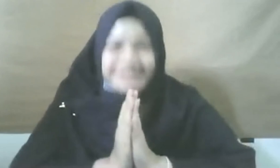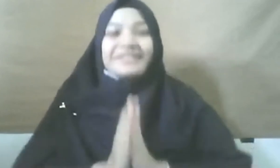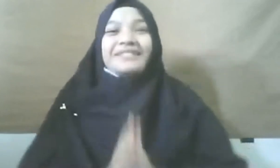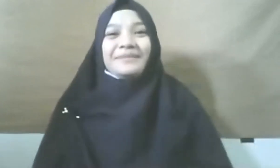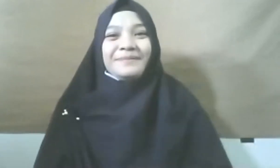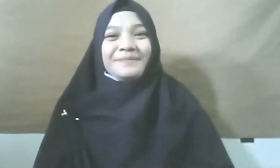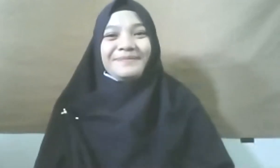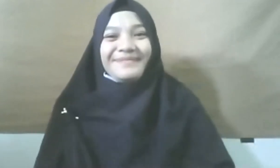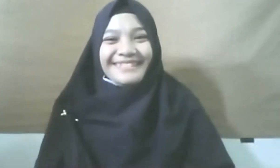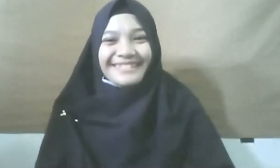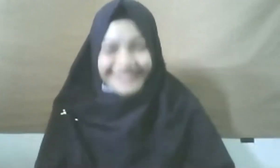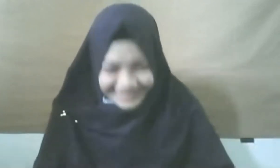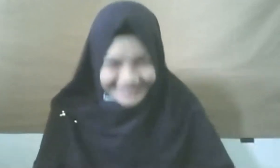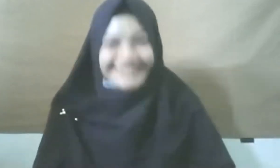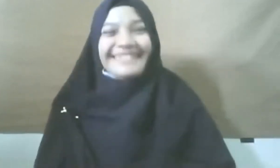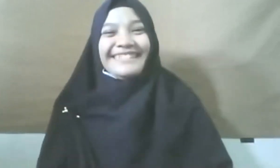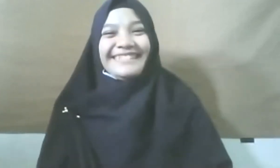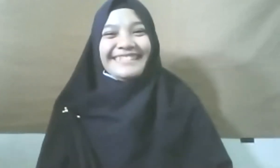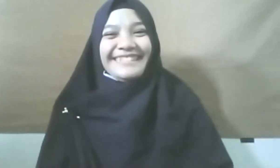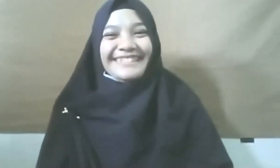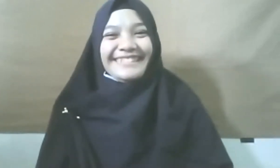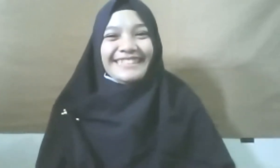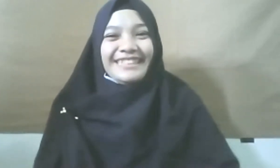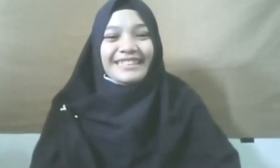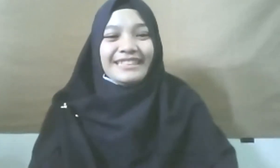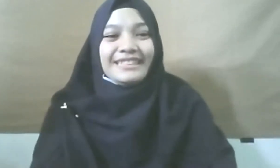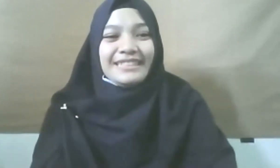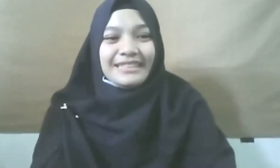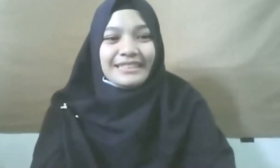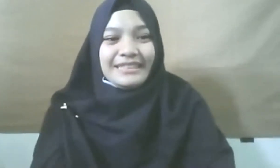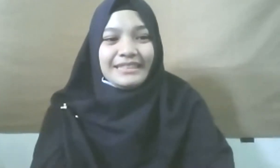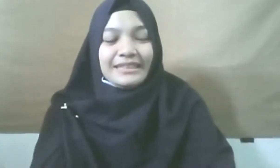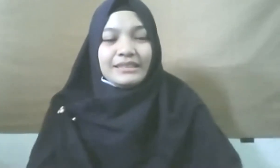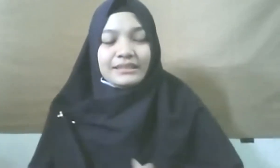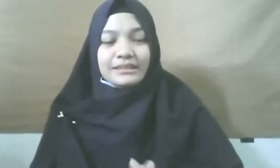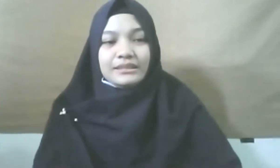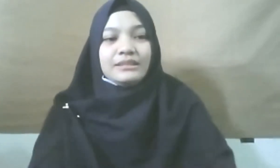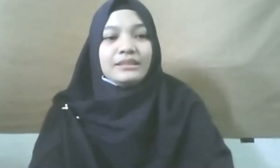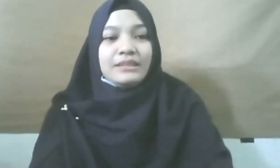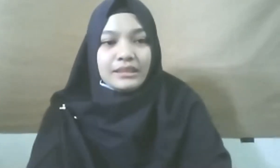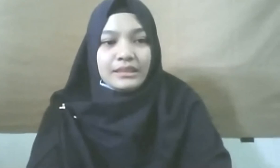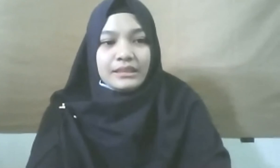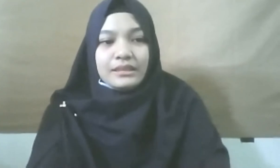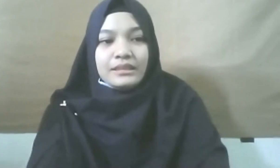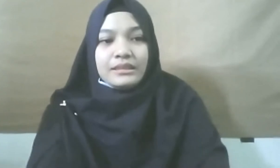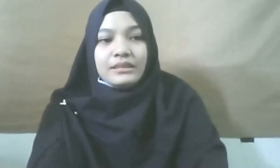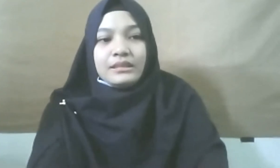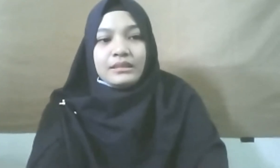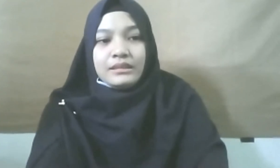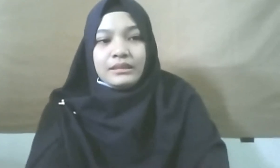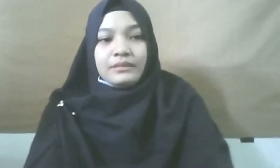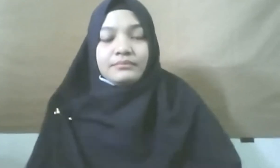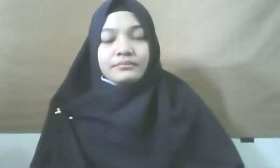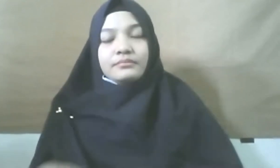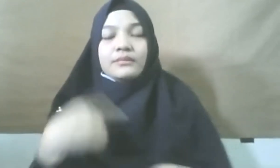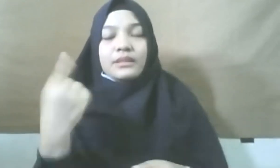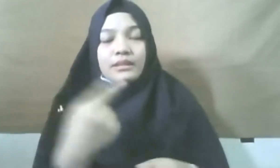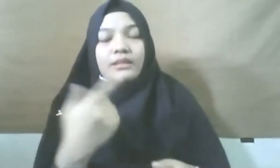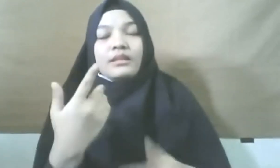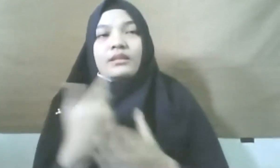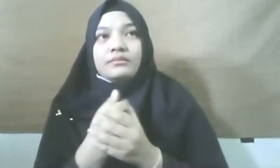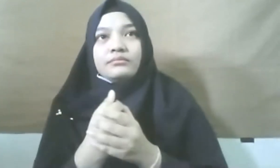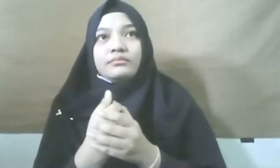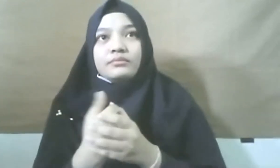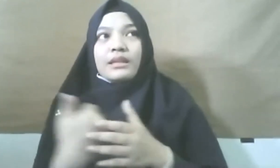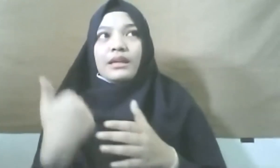Mbak. Thank you. Thank you. I just want to say that. Thank you, everyone. I just want to say that we won't have a